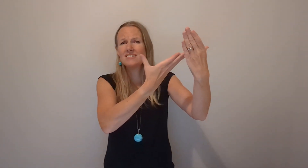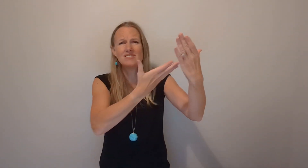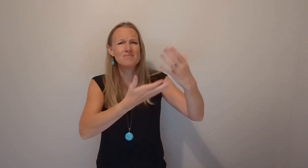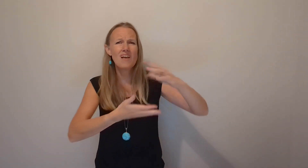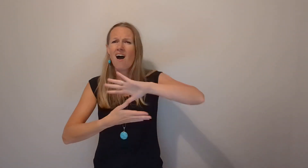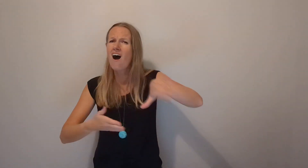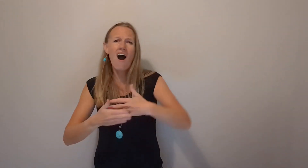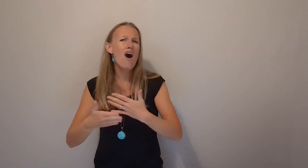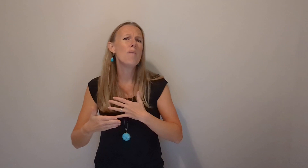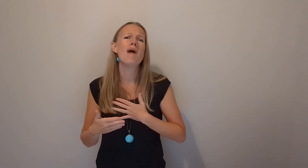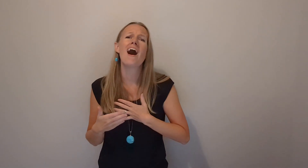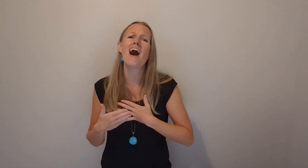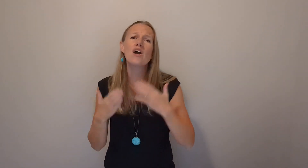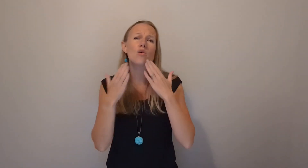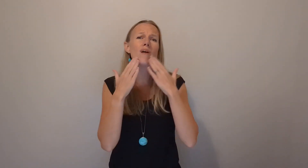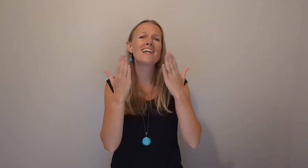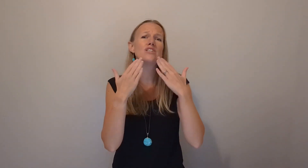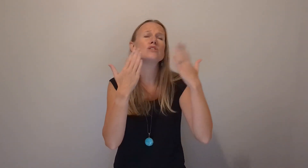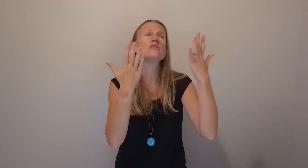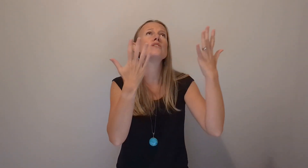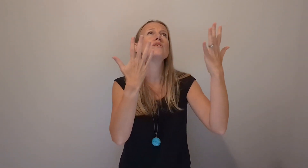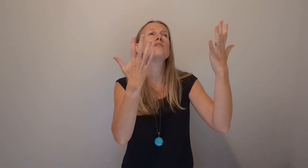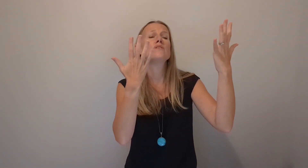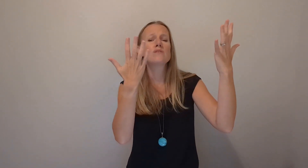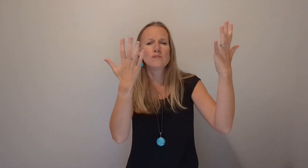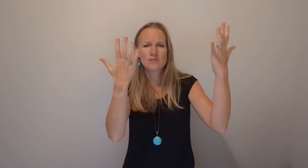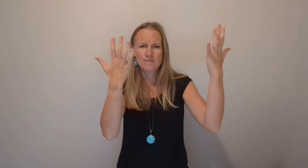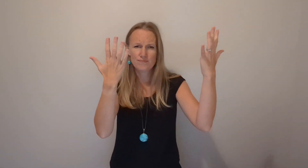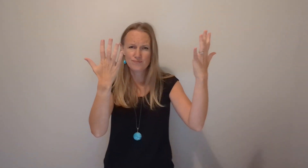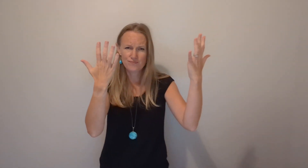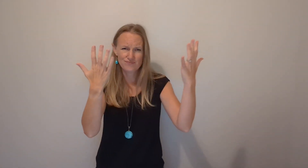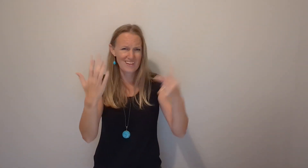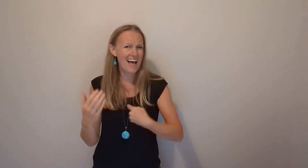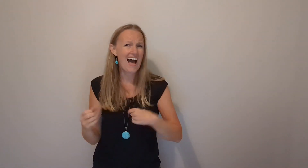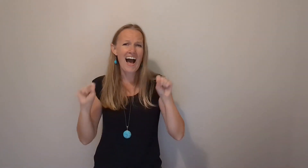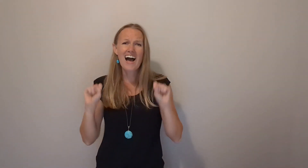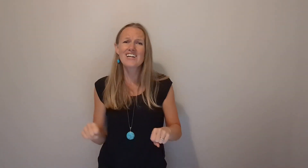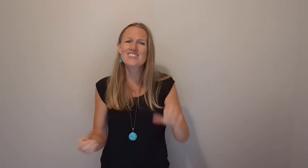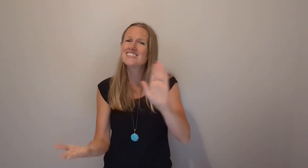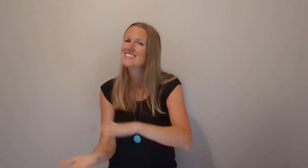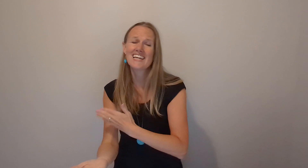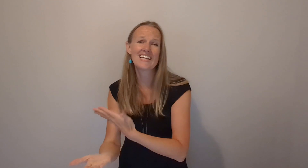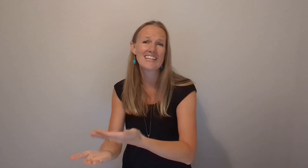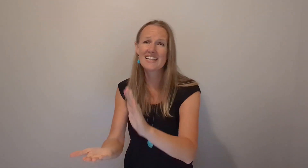express all my gratitude? I could sing